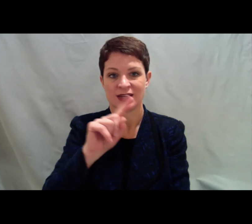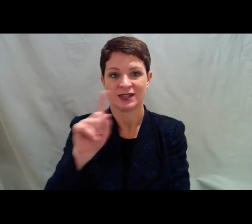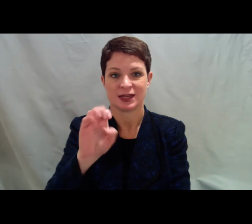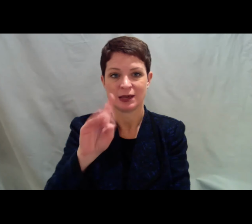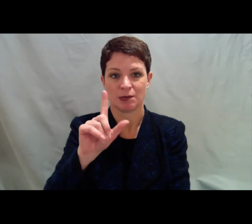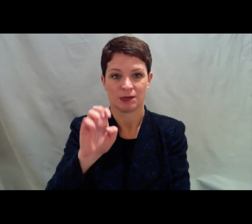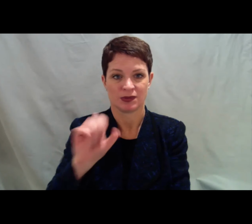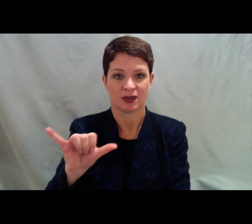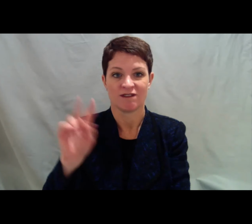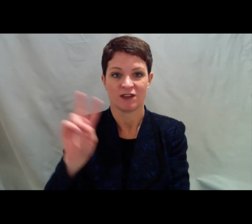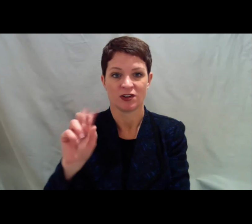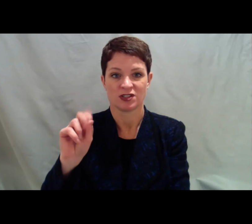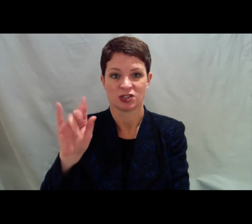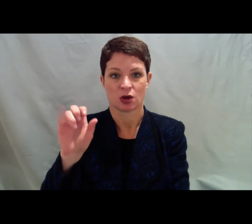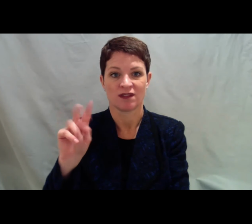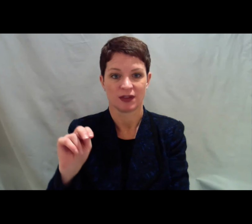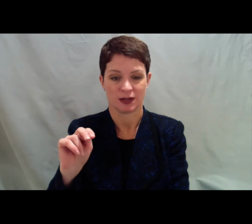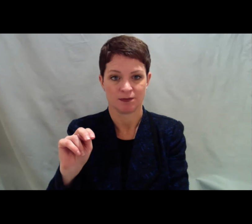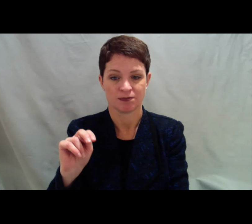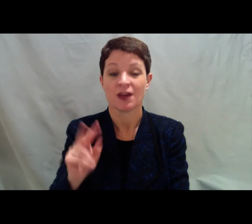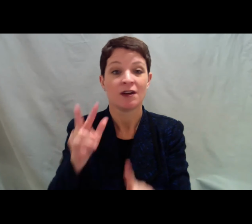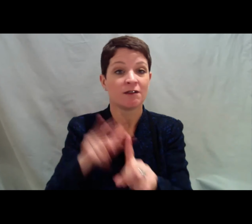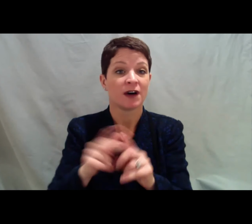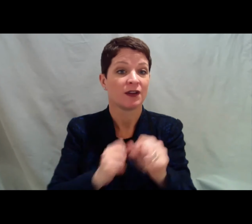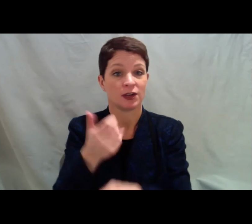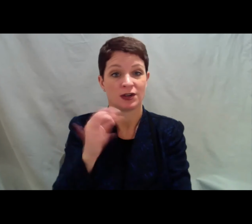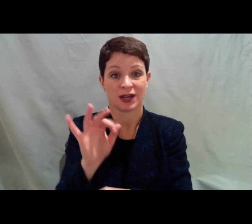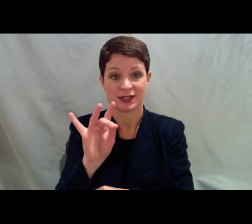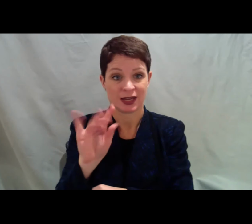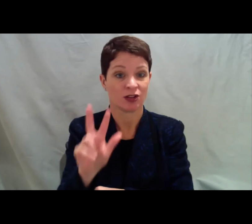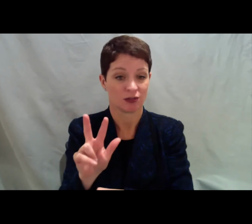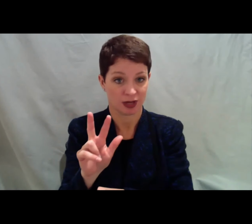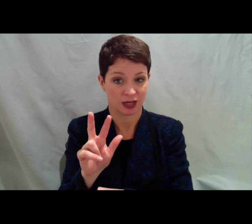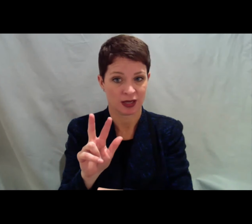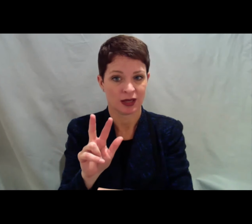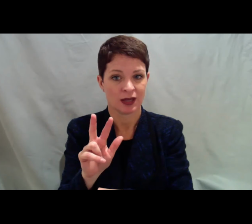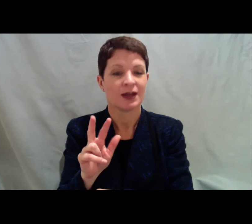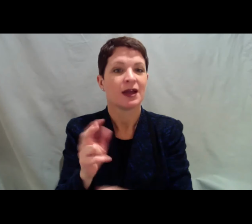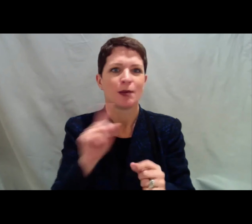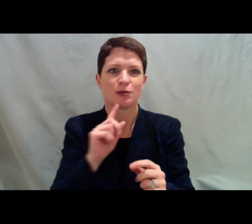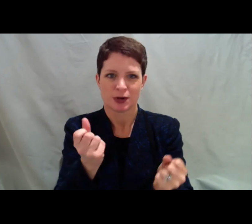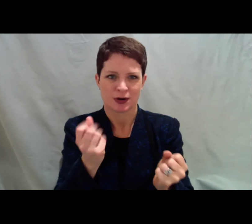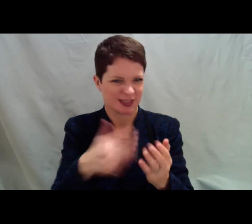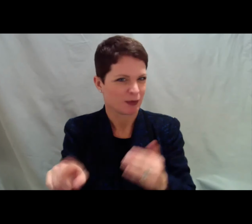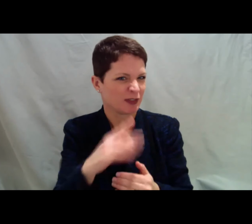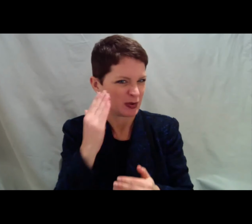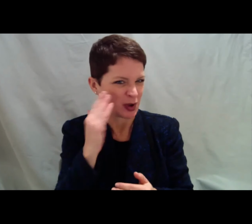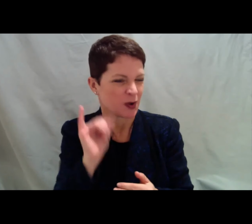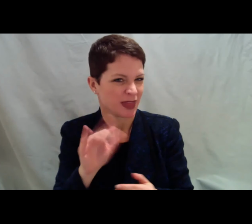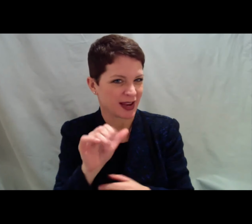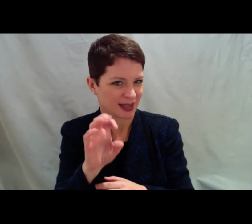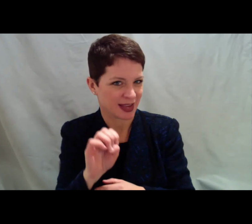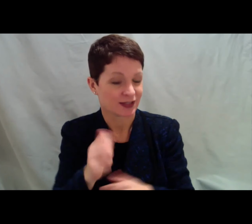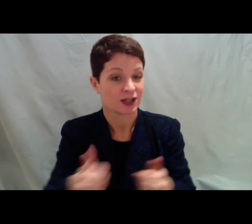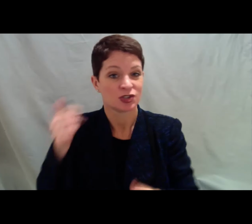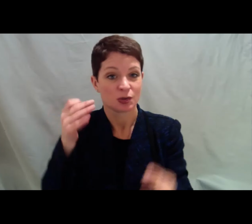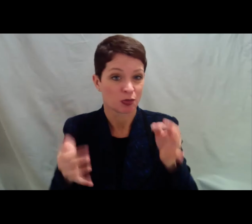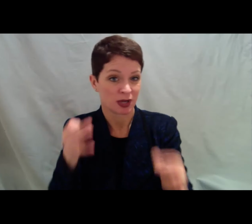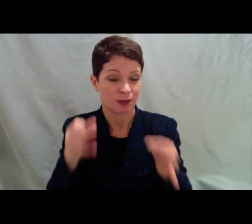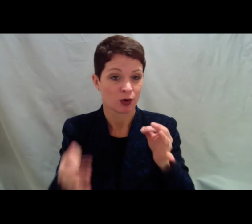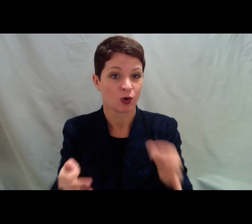Z-E-B-L-E-Y versus Sullivan. It was filed in 1983. I'm sure some people in the audience know it. When the Supreme Court